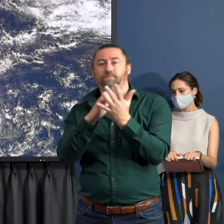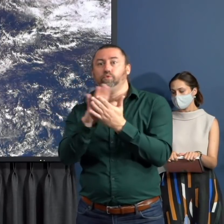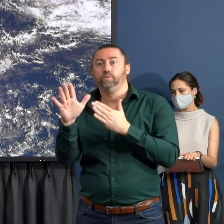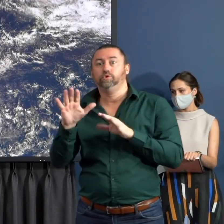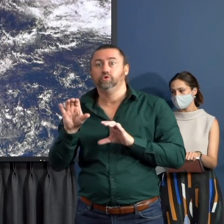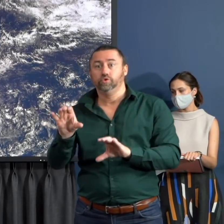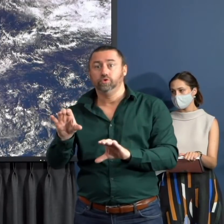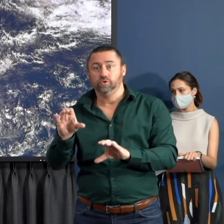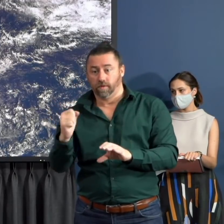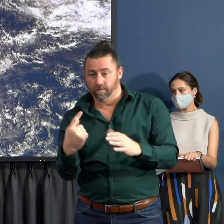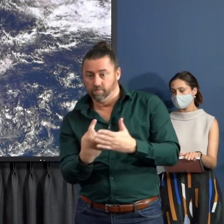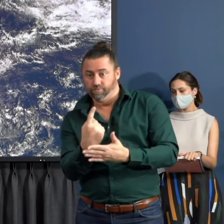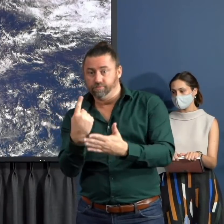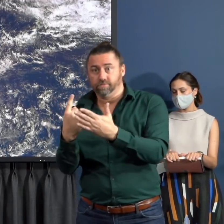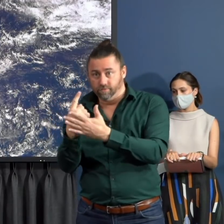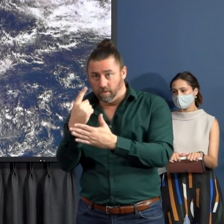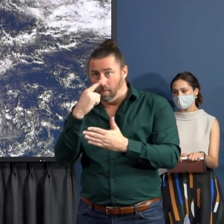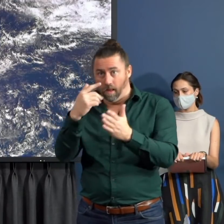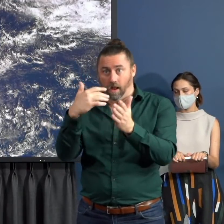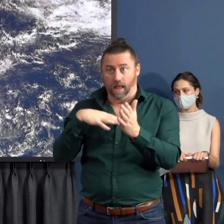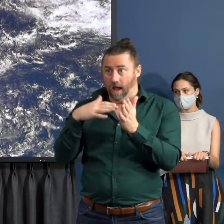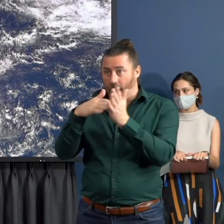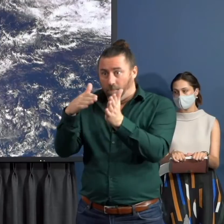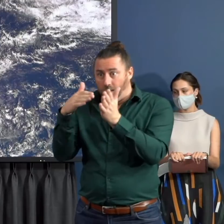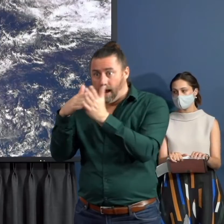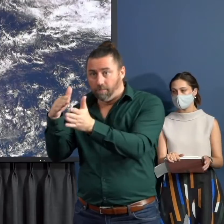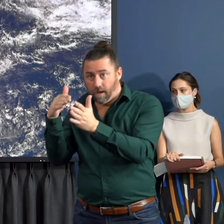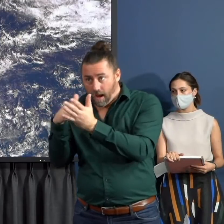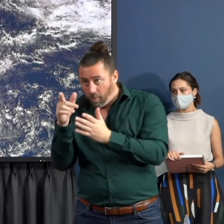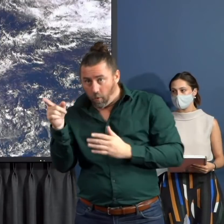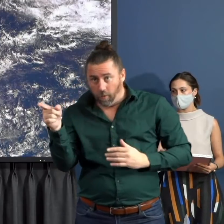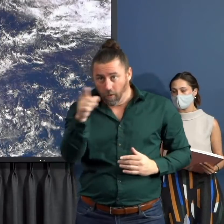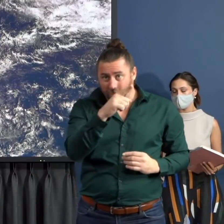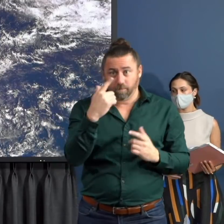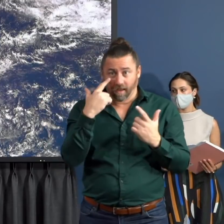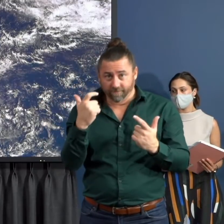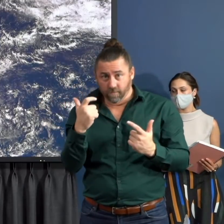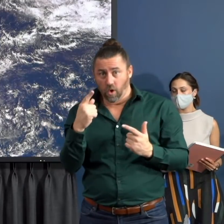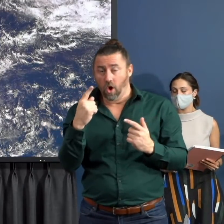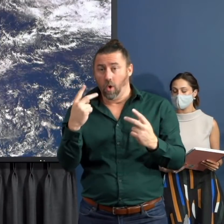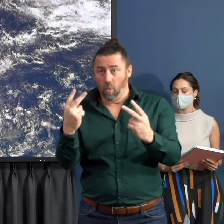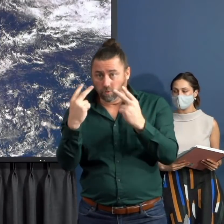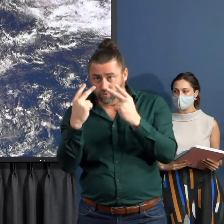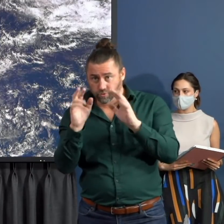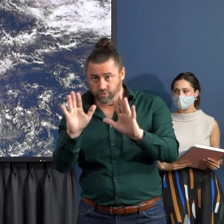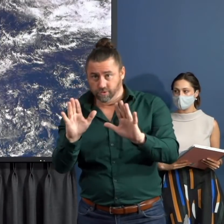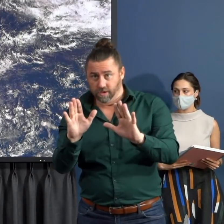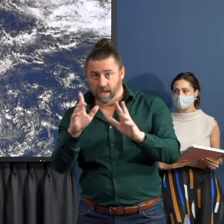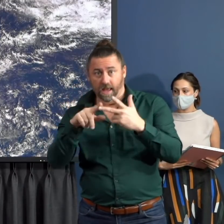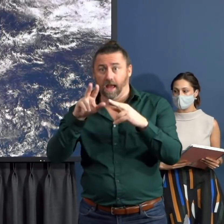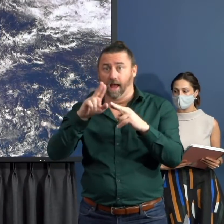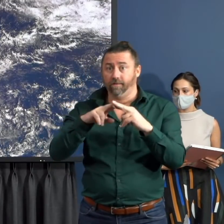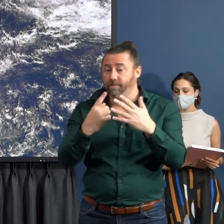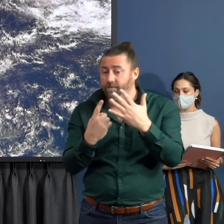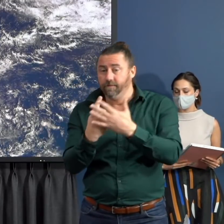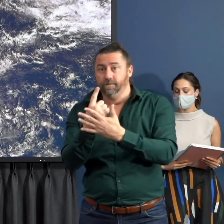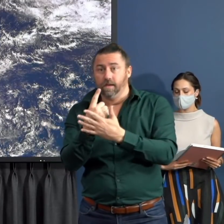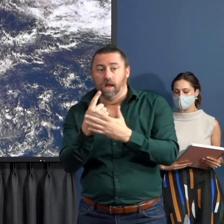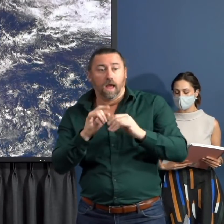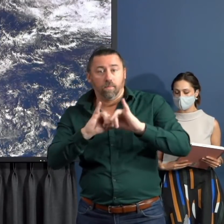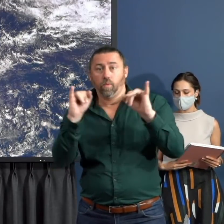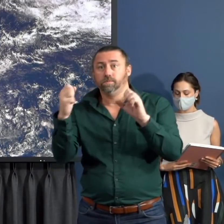the people that need to be very careful about listening if there are any emergency alerts, are around